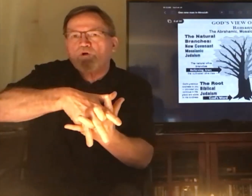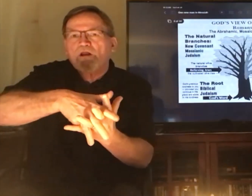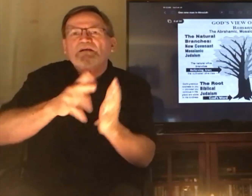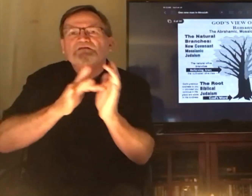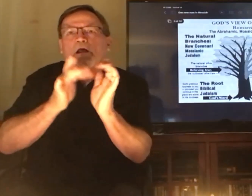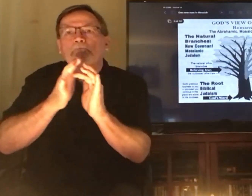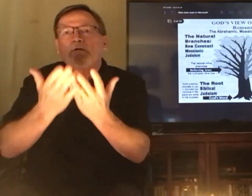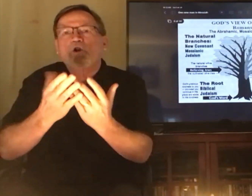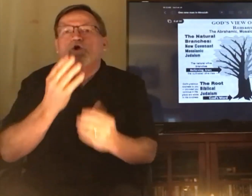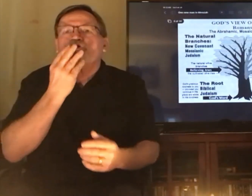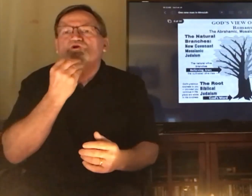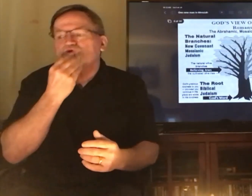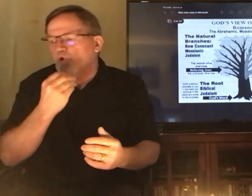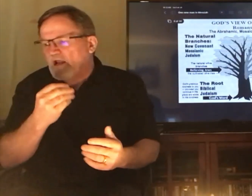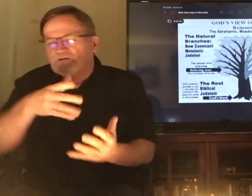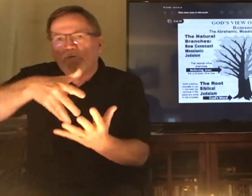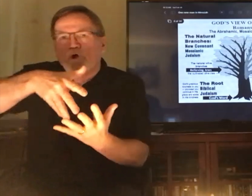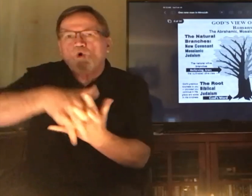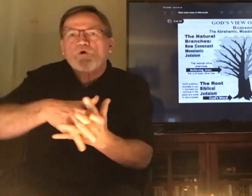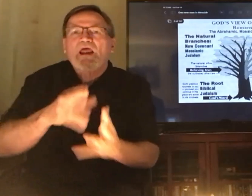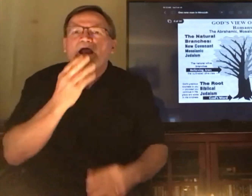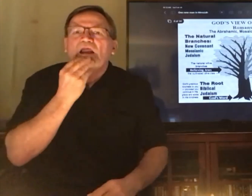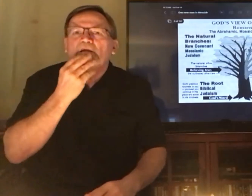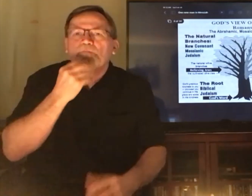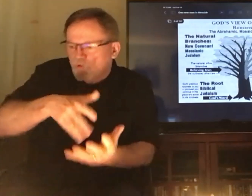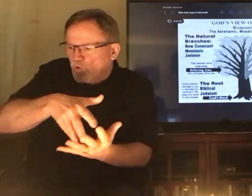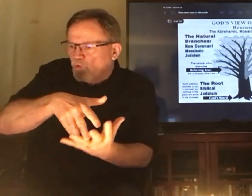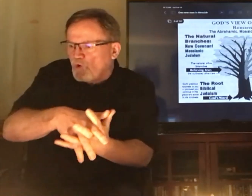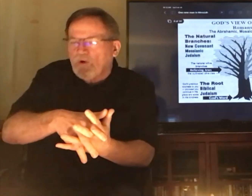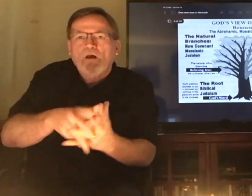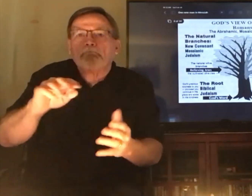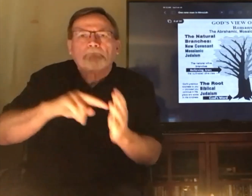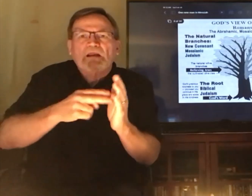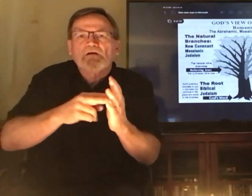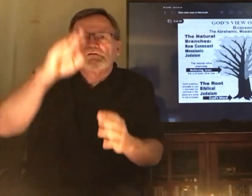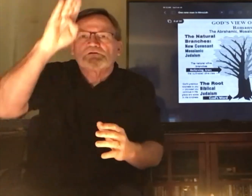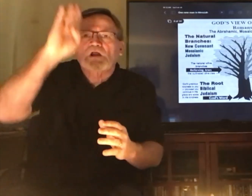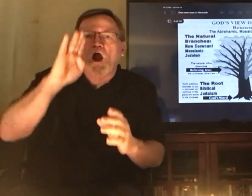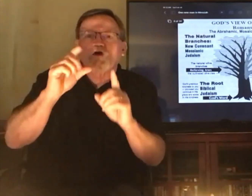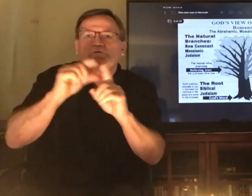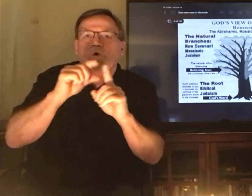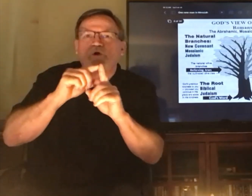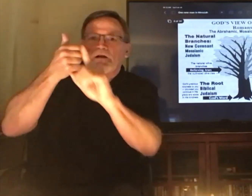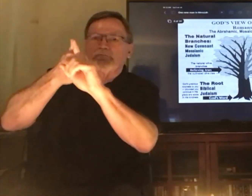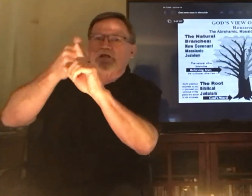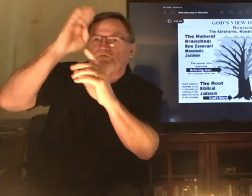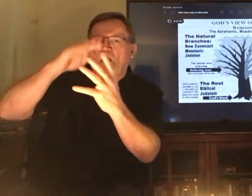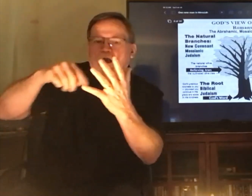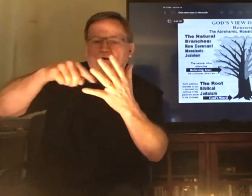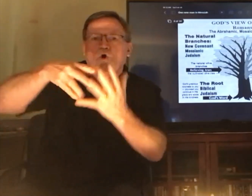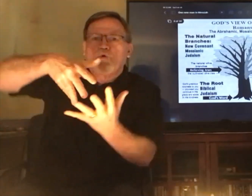church like a tree with four unique parts. Four different.